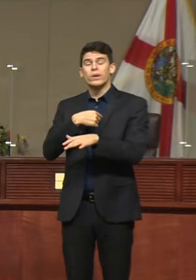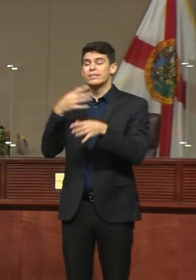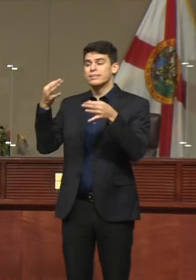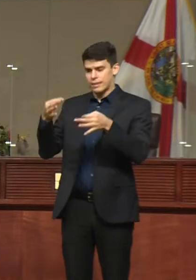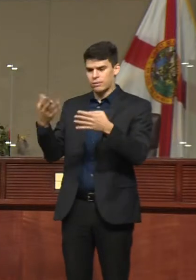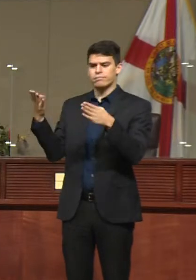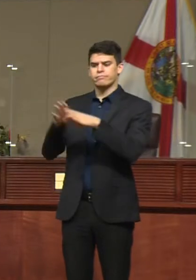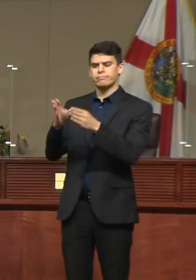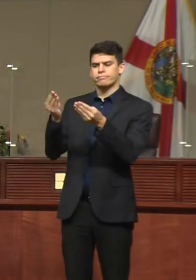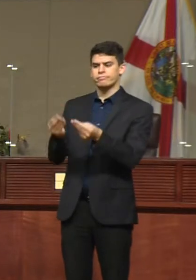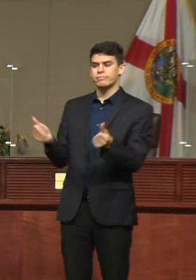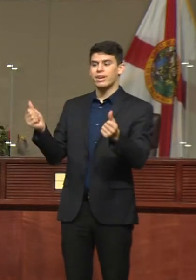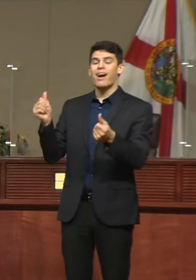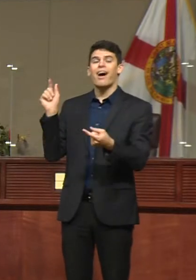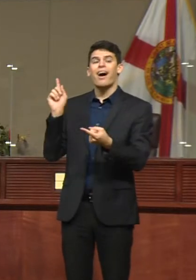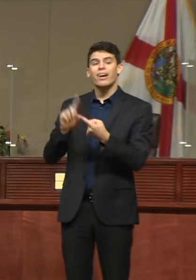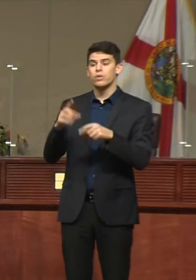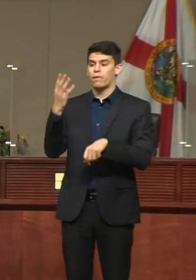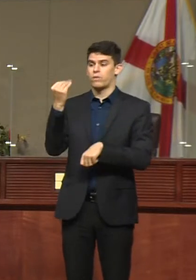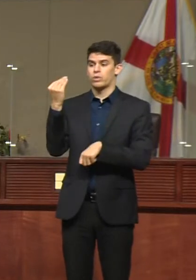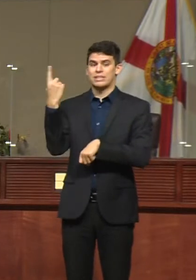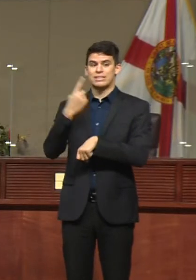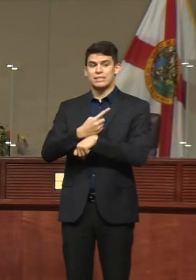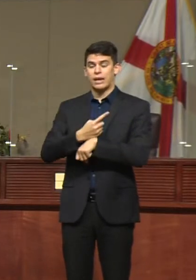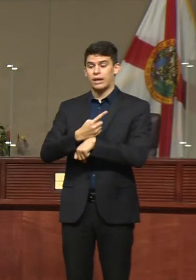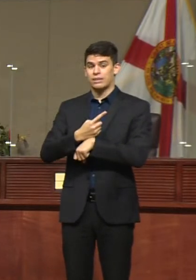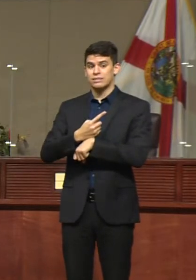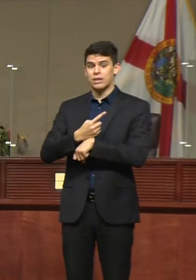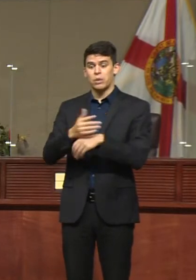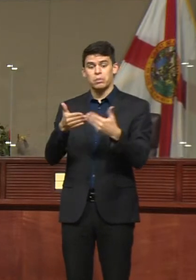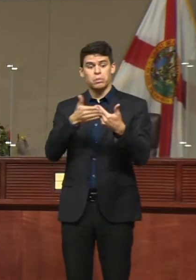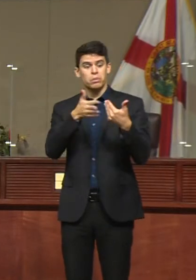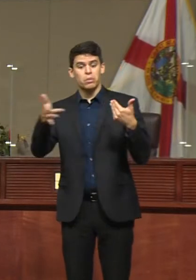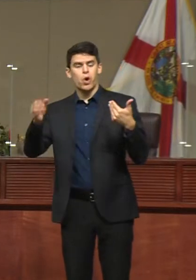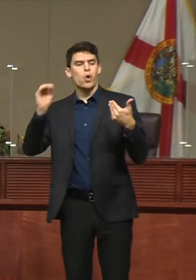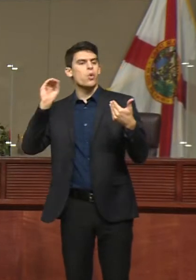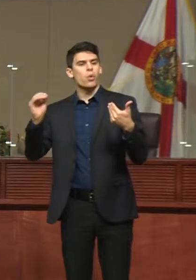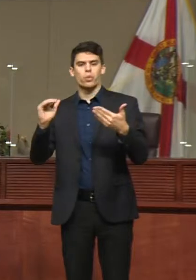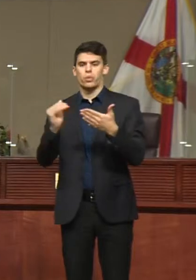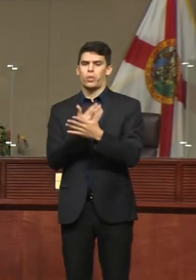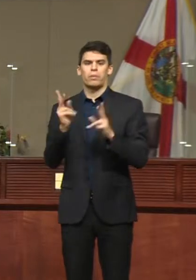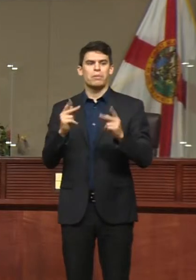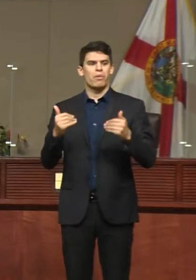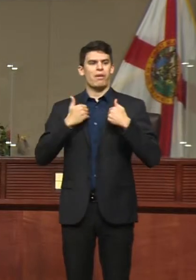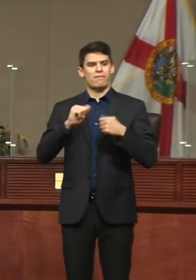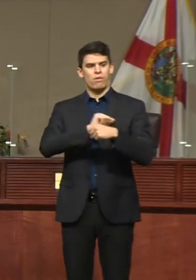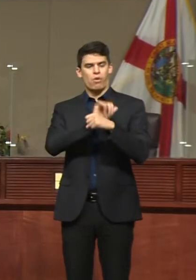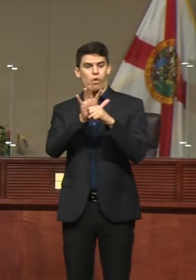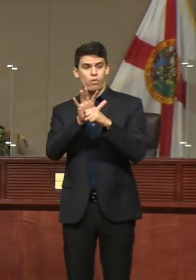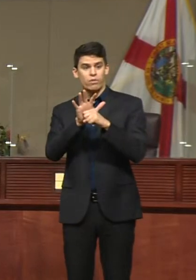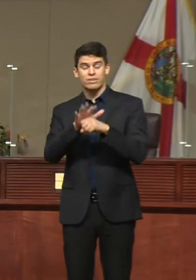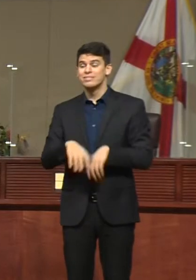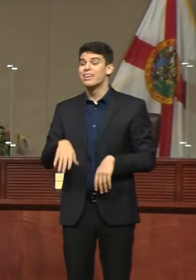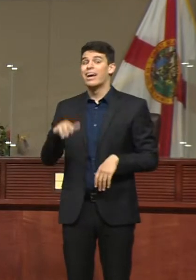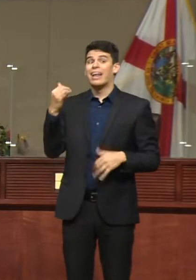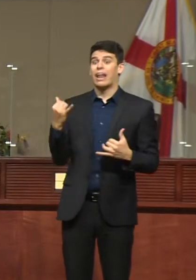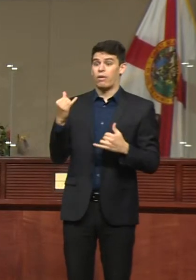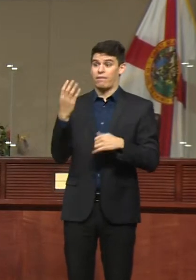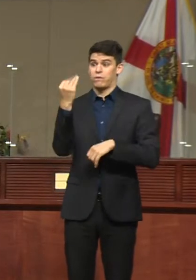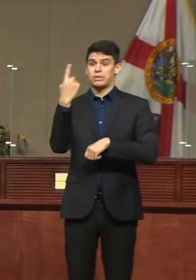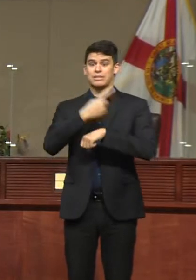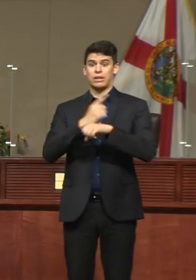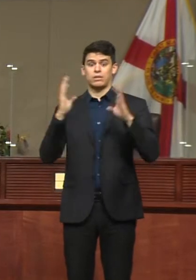COVID, until 14 days without any new cases. So as long as a case comes up, we